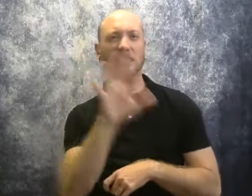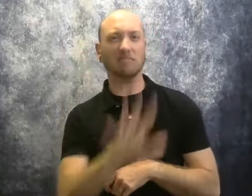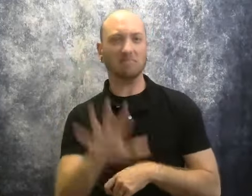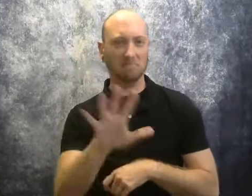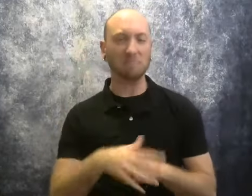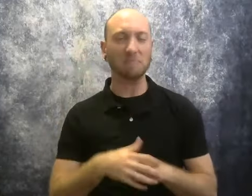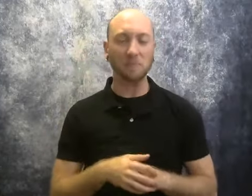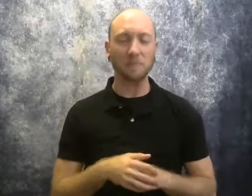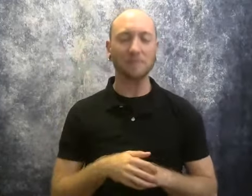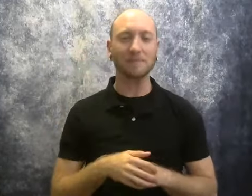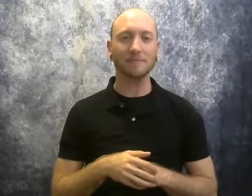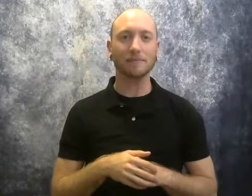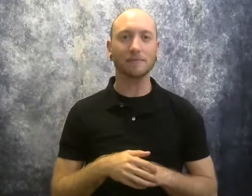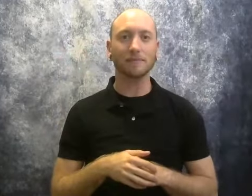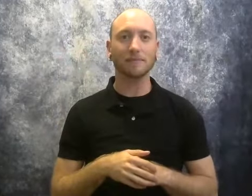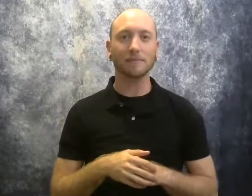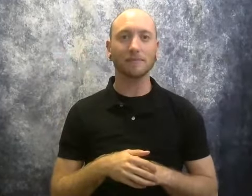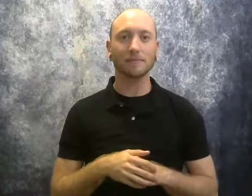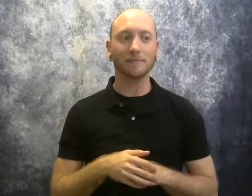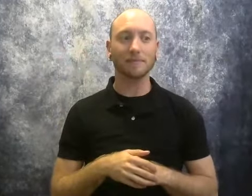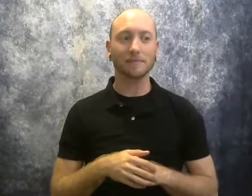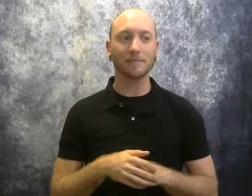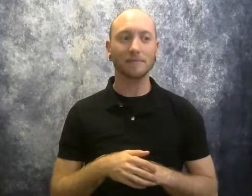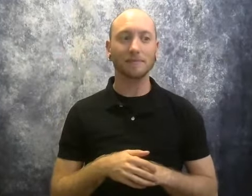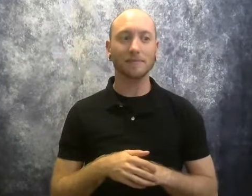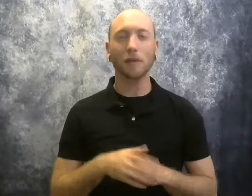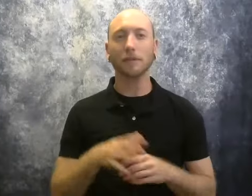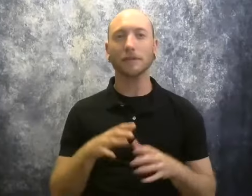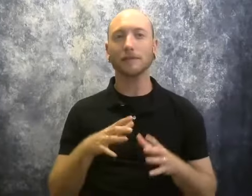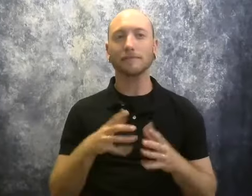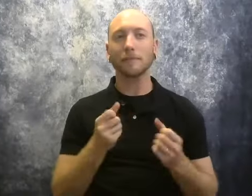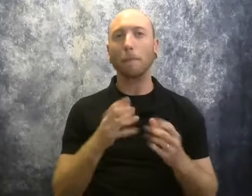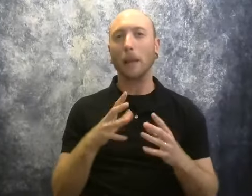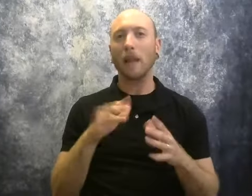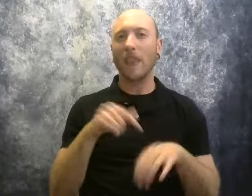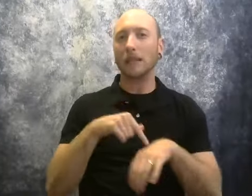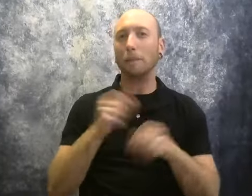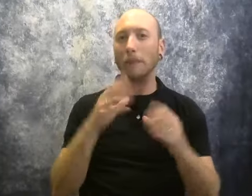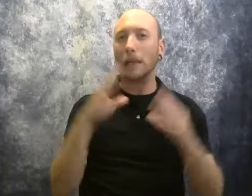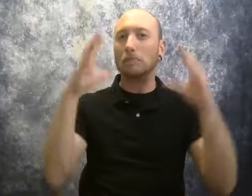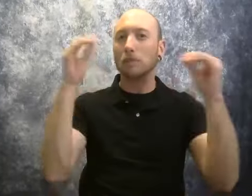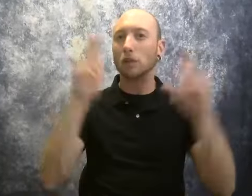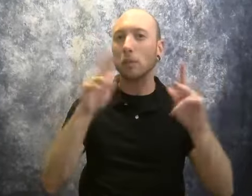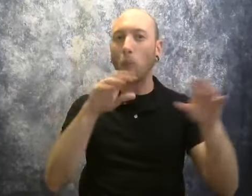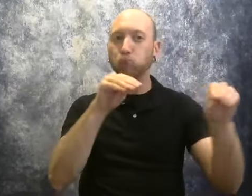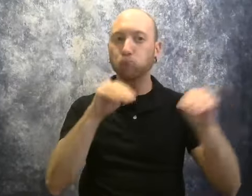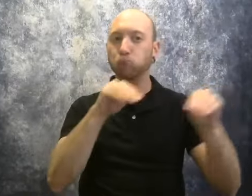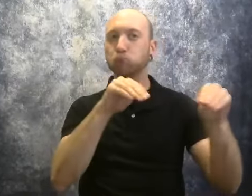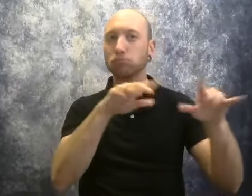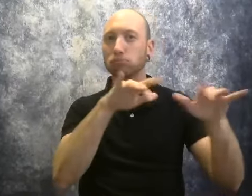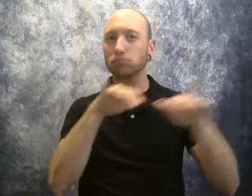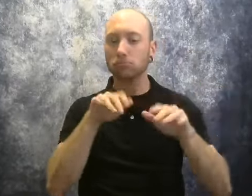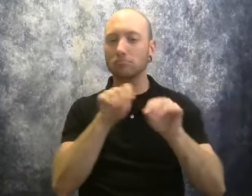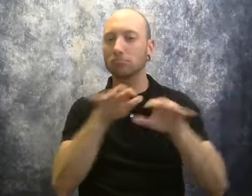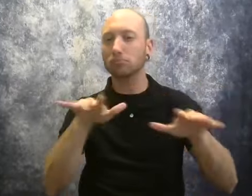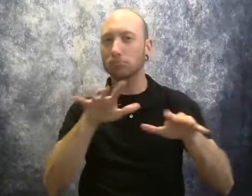in the 50s or 50, somewhere around there. They went to Australia first and then came across the great immigration of Dutch. There was many waves of them